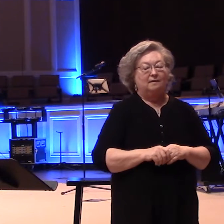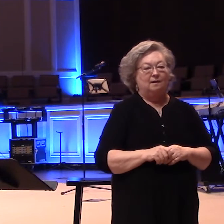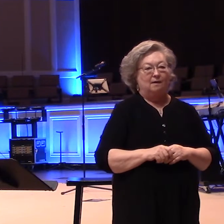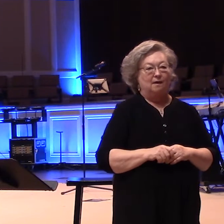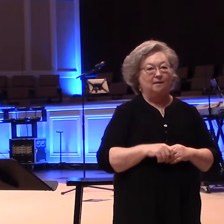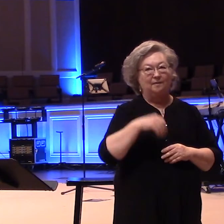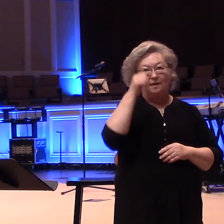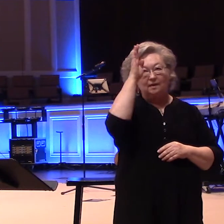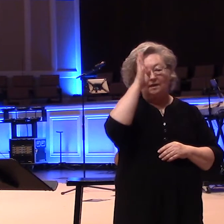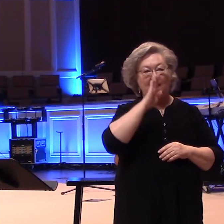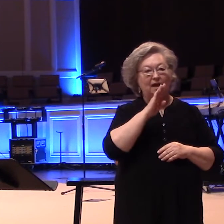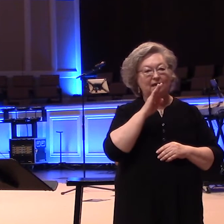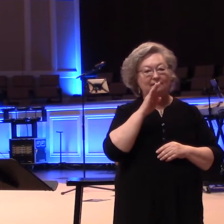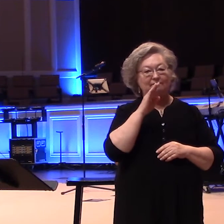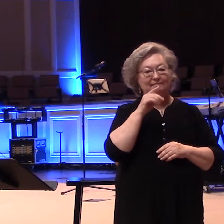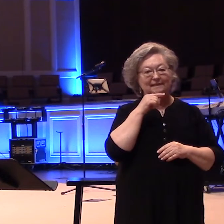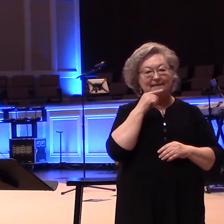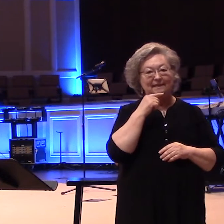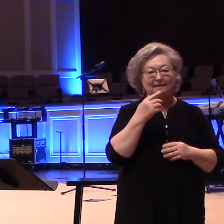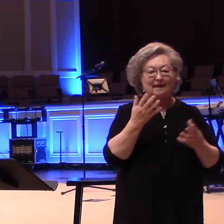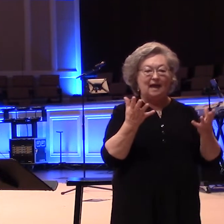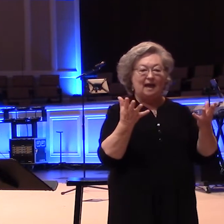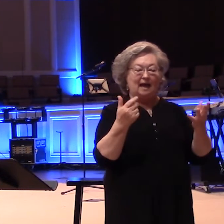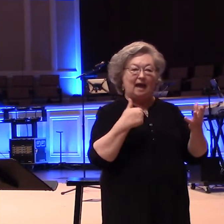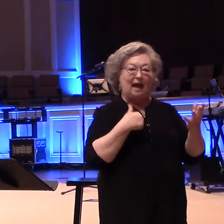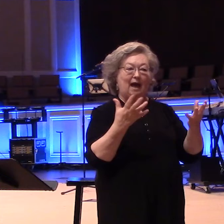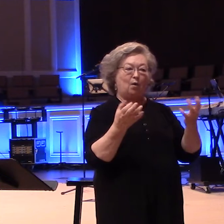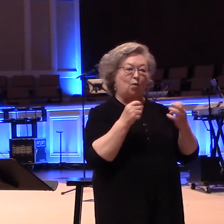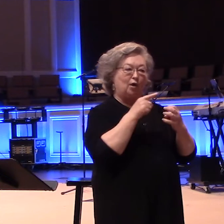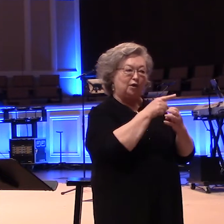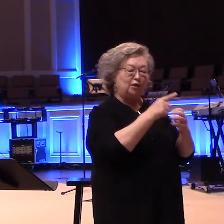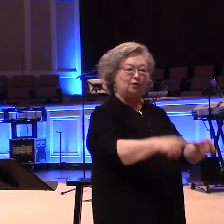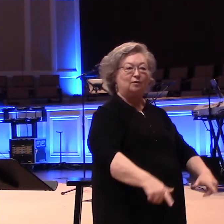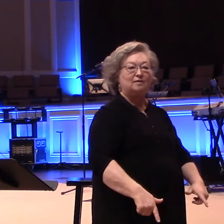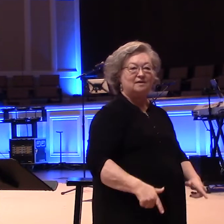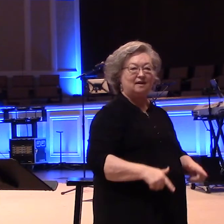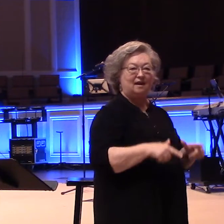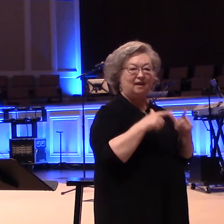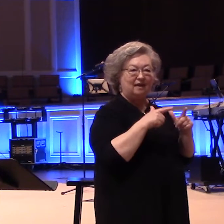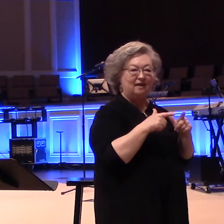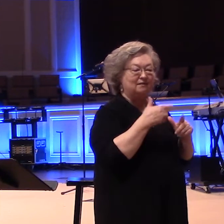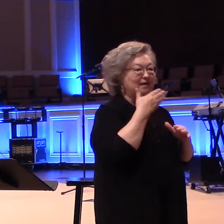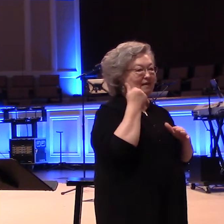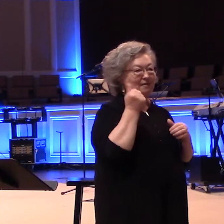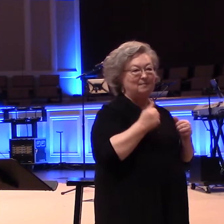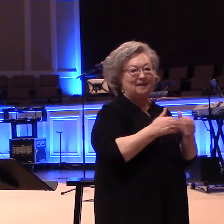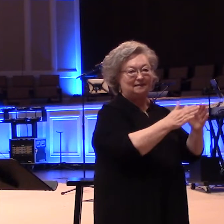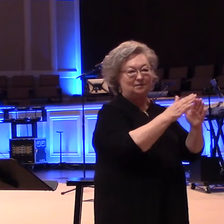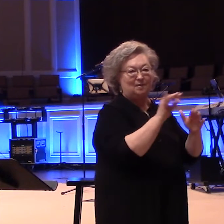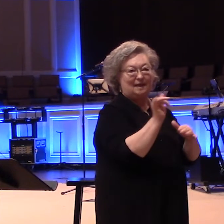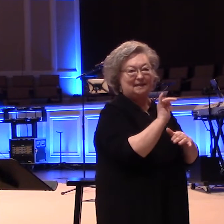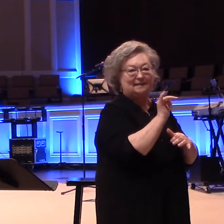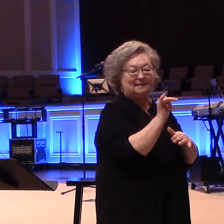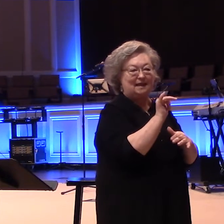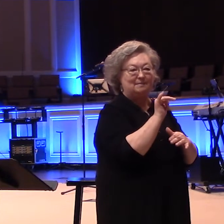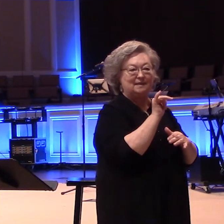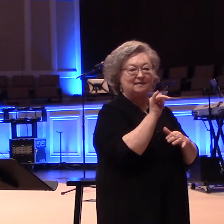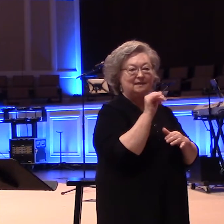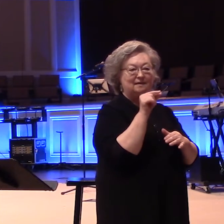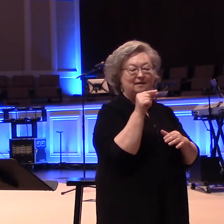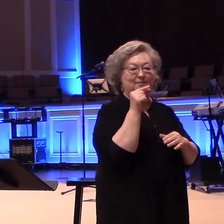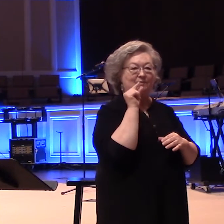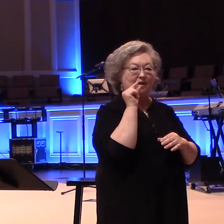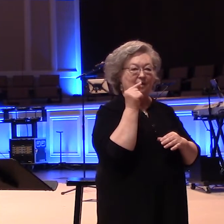And God says, I don't want you to live like that. I want to rebuke the devourer. I want the home to be a place where there's always